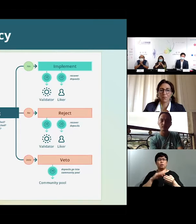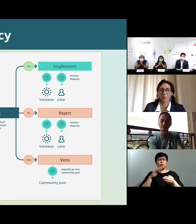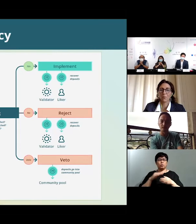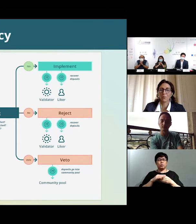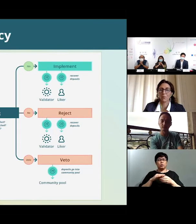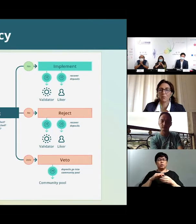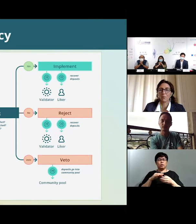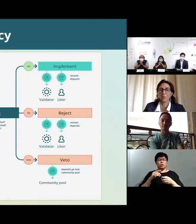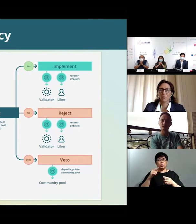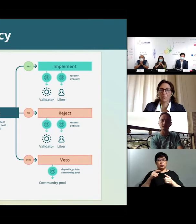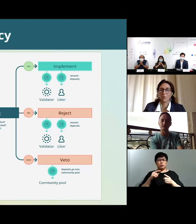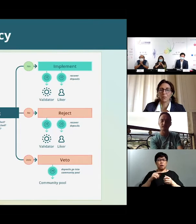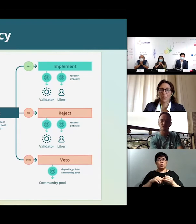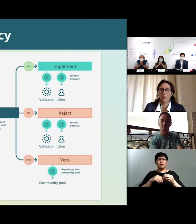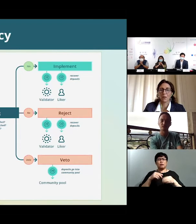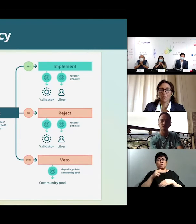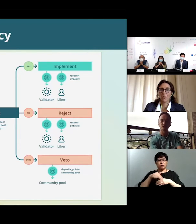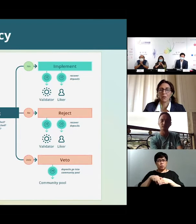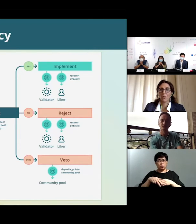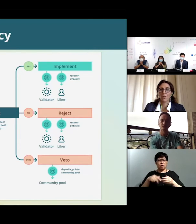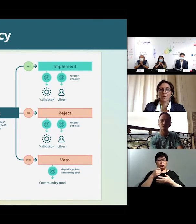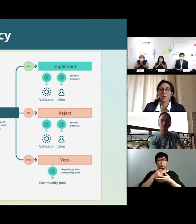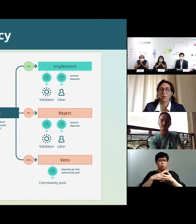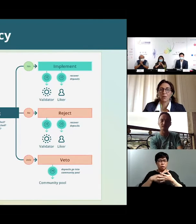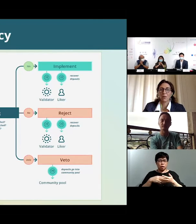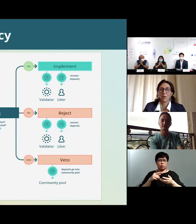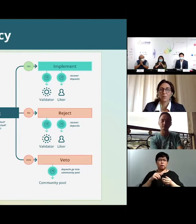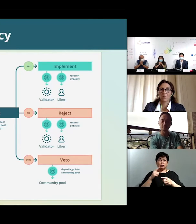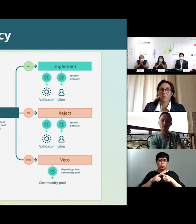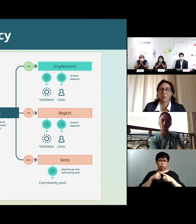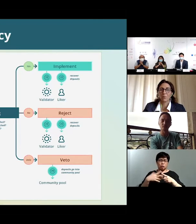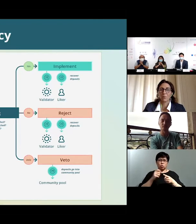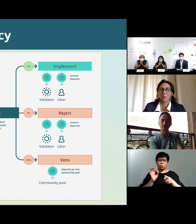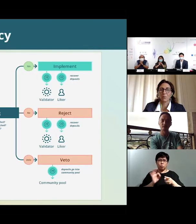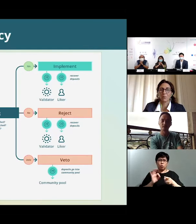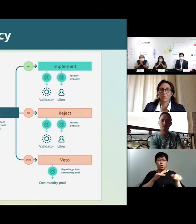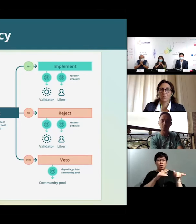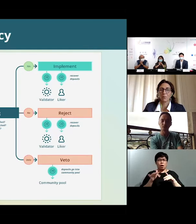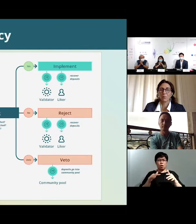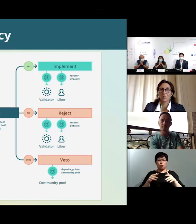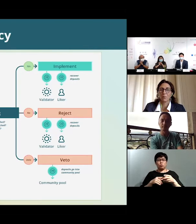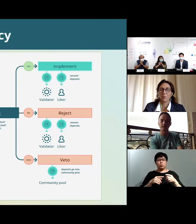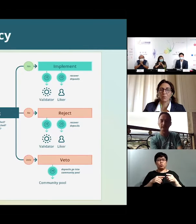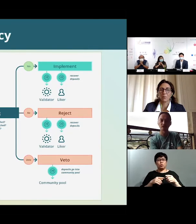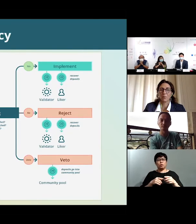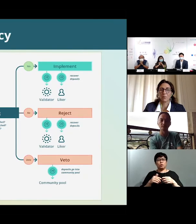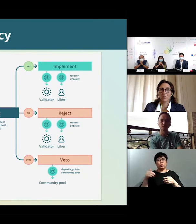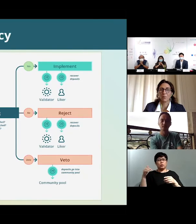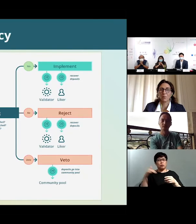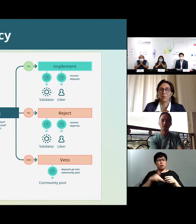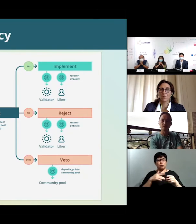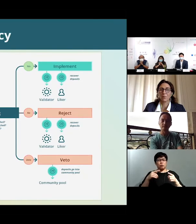compare with, so liquid democracy is very similar to representative democracy with two major